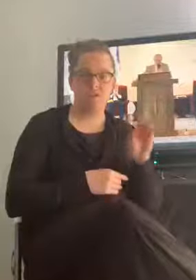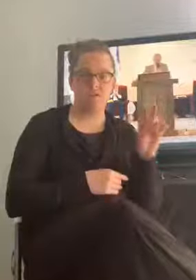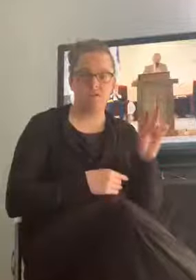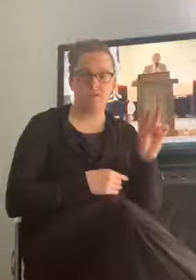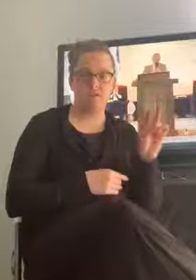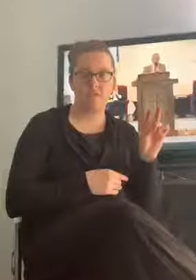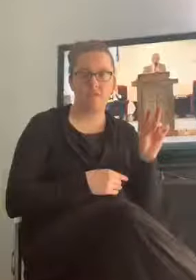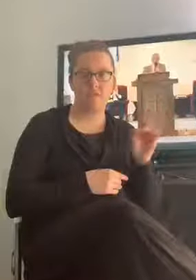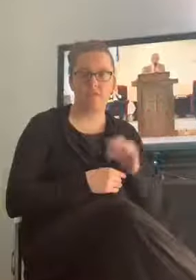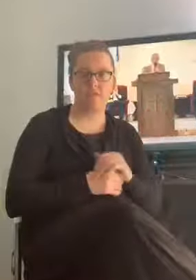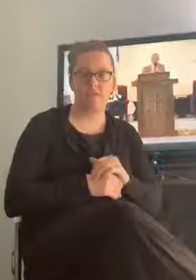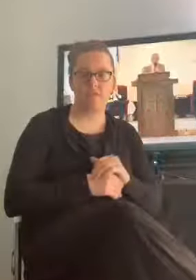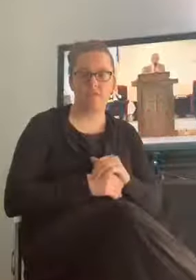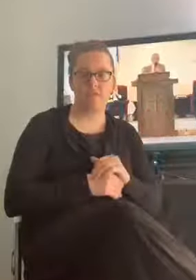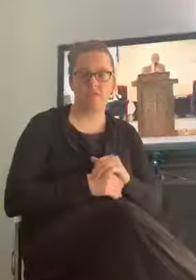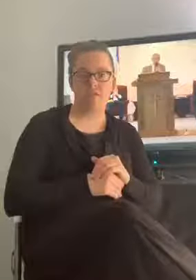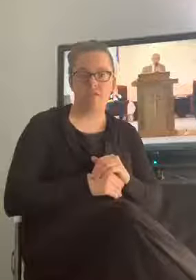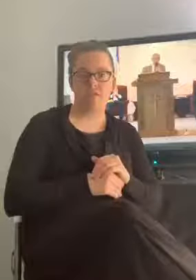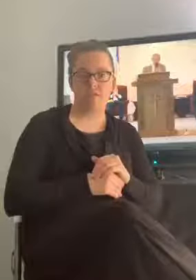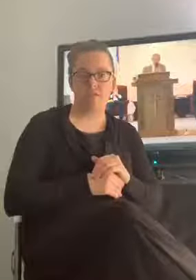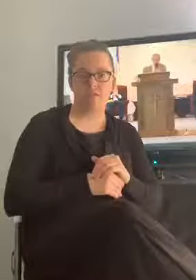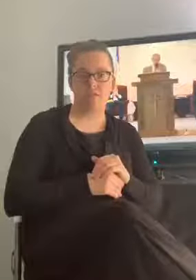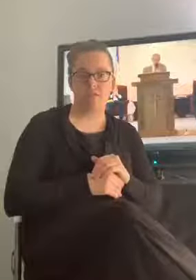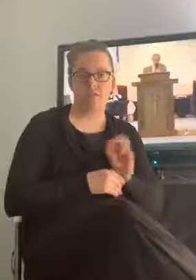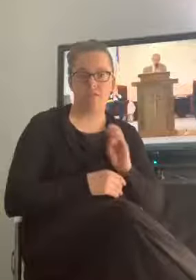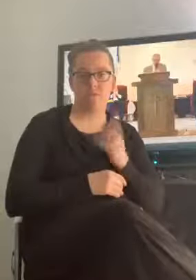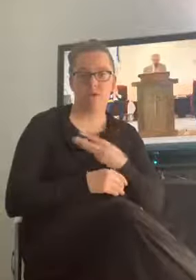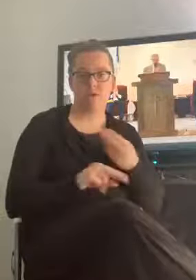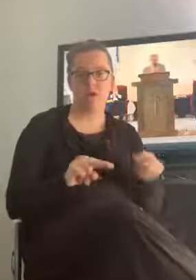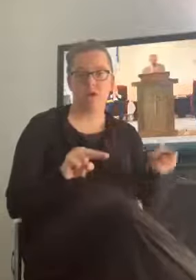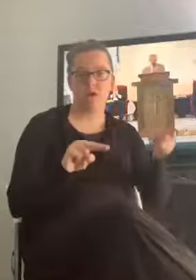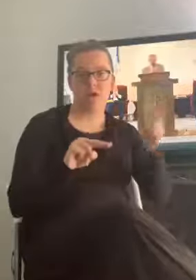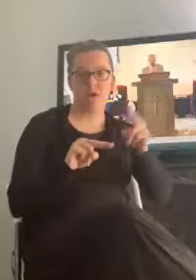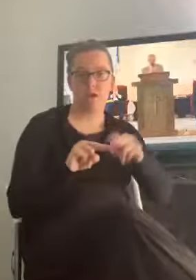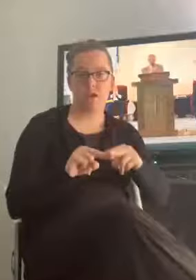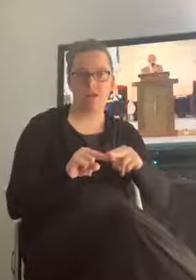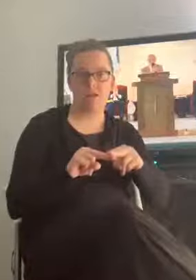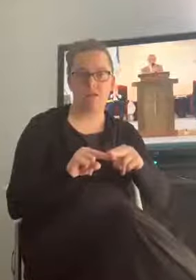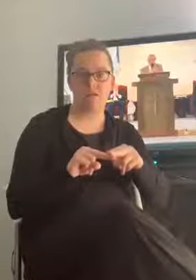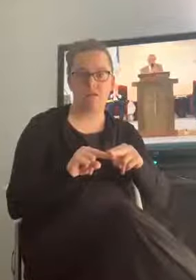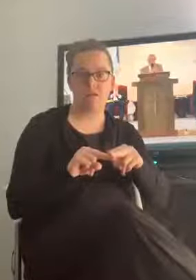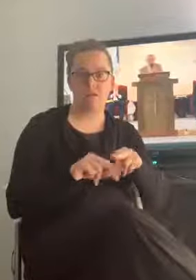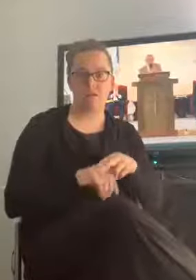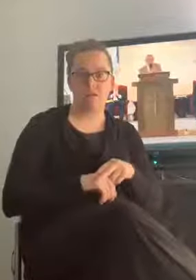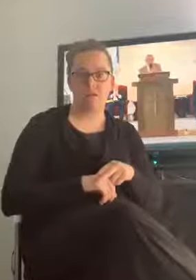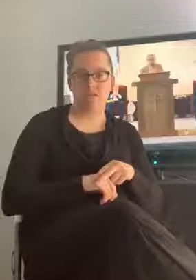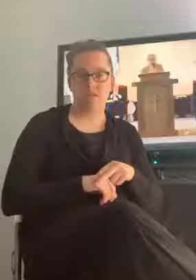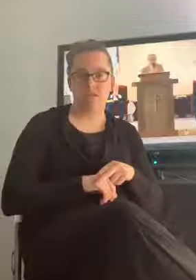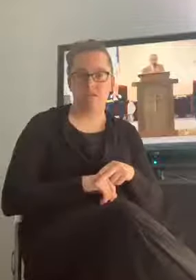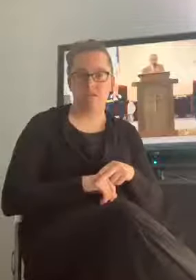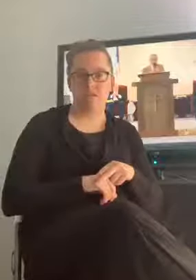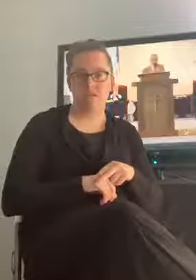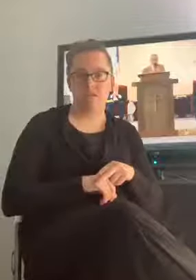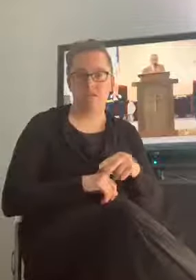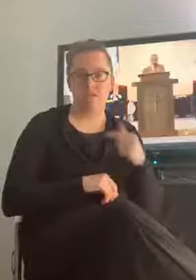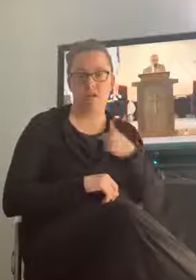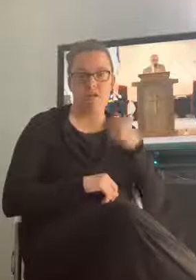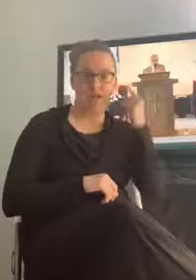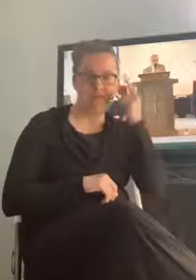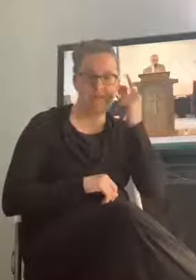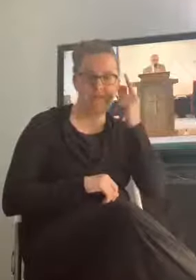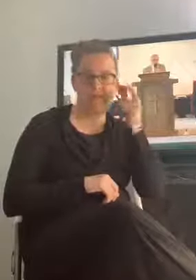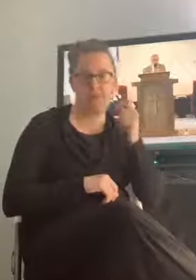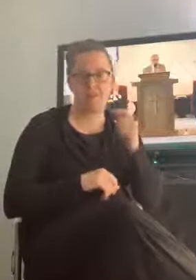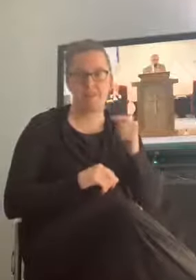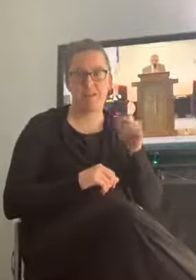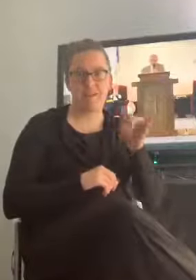There is one thing that I'm going to add to this, seeing how this is going to continue. I thought it was just going to be a two-week